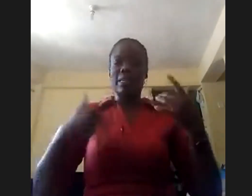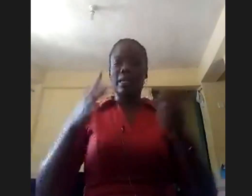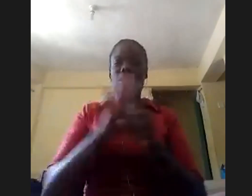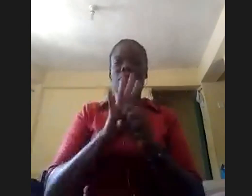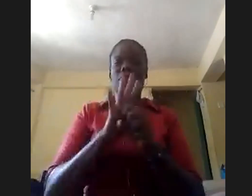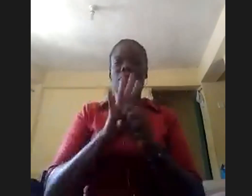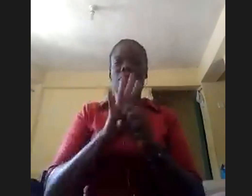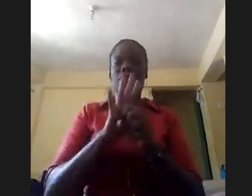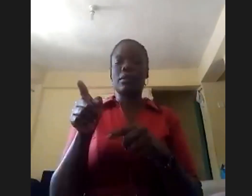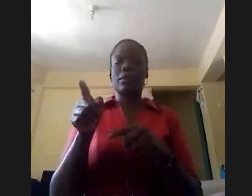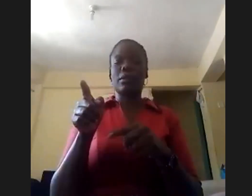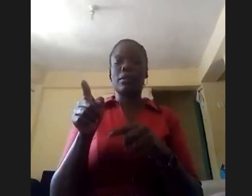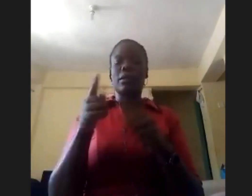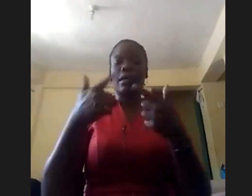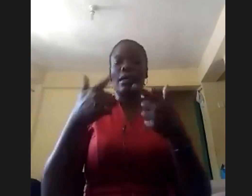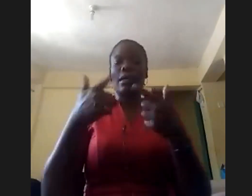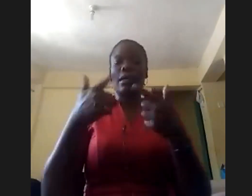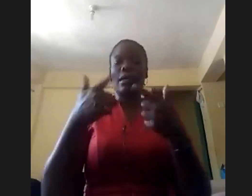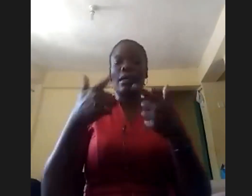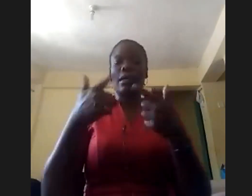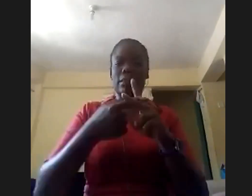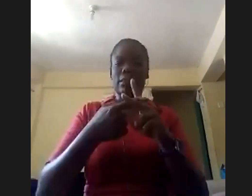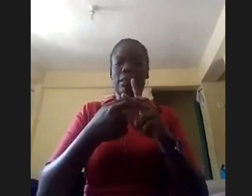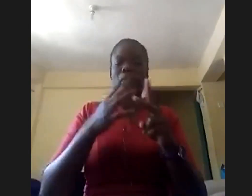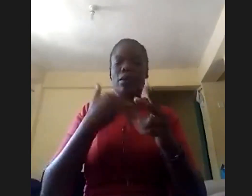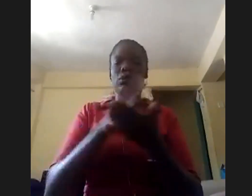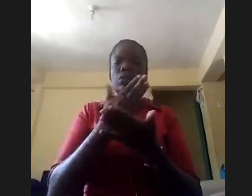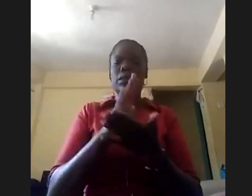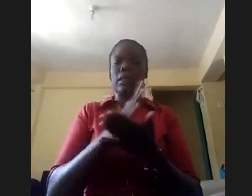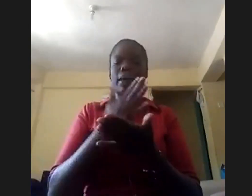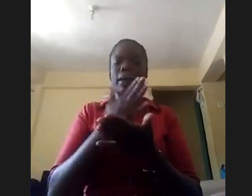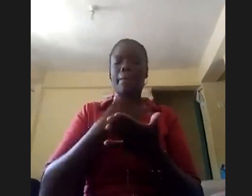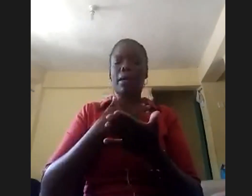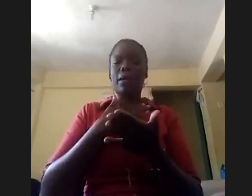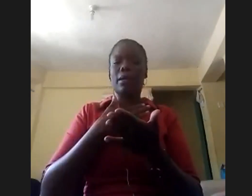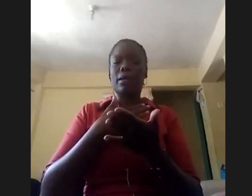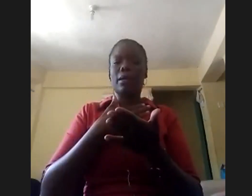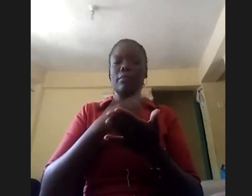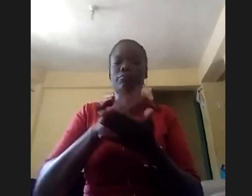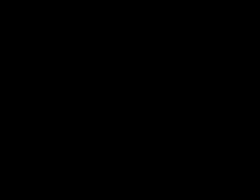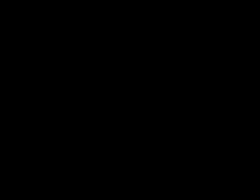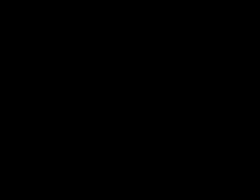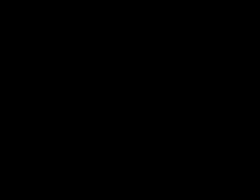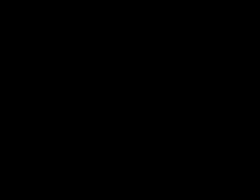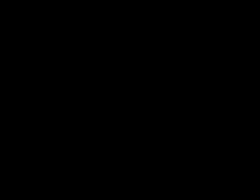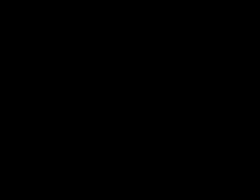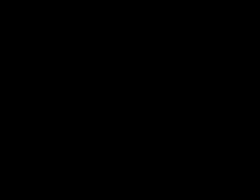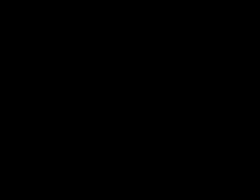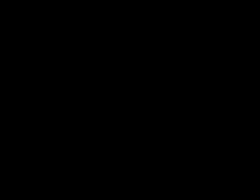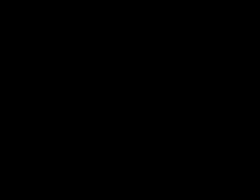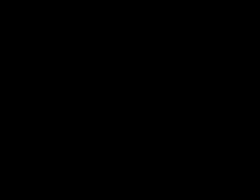So let's get started, and I'm going to share my screen with you. Yes, do that.